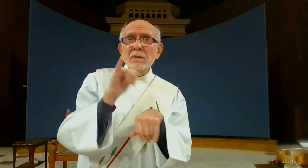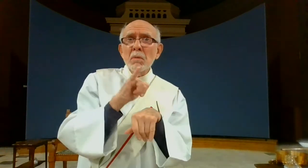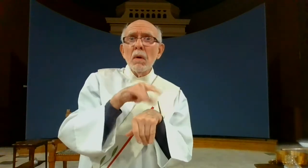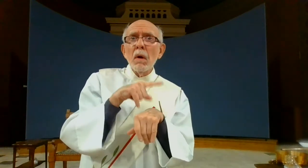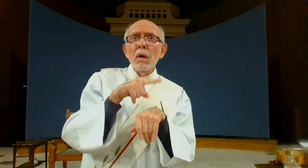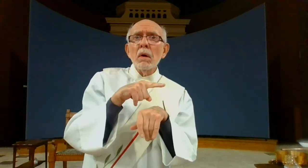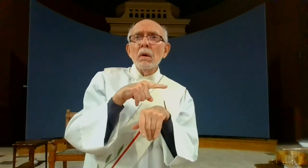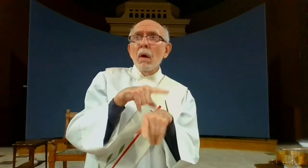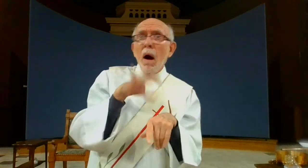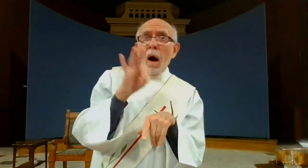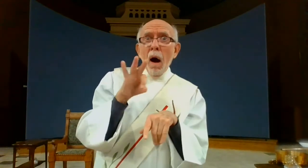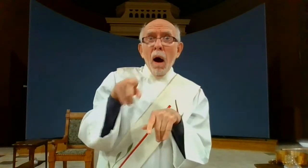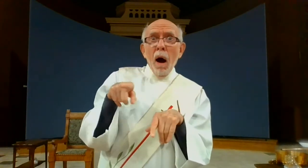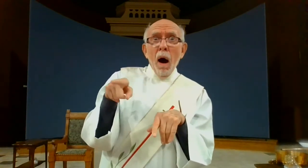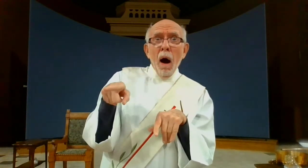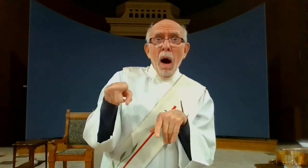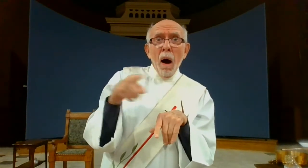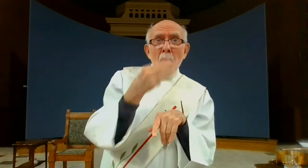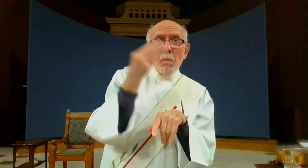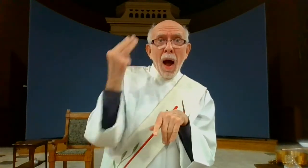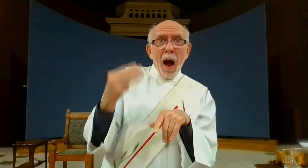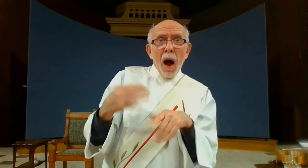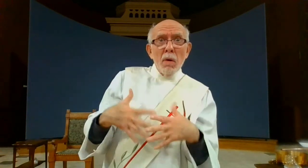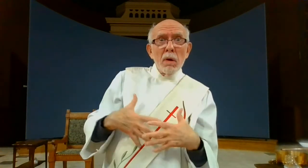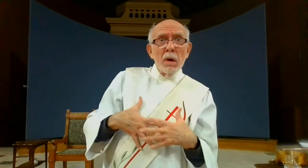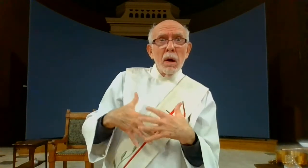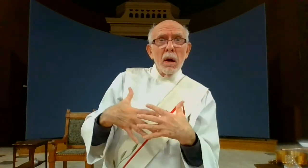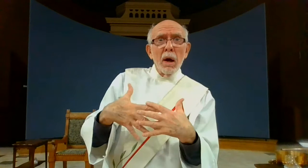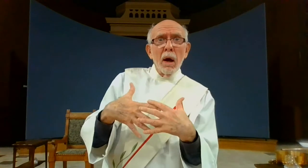Now Joseph, when he saw Mary was pregnant,